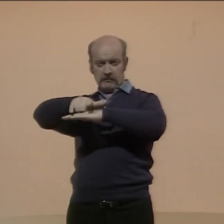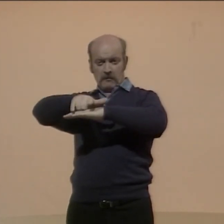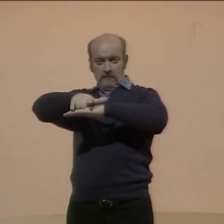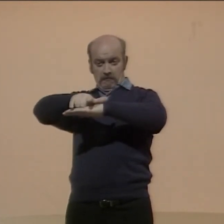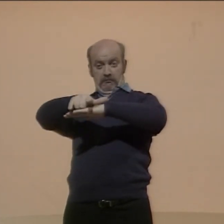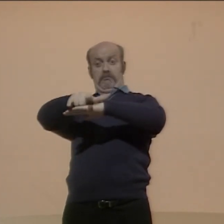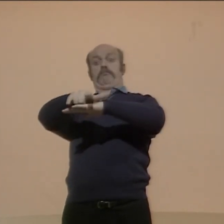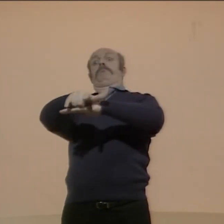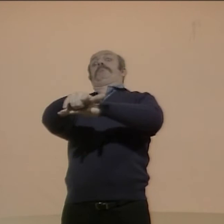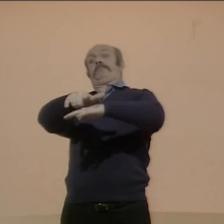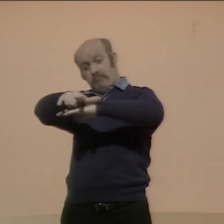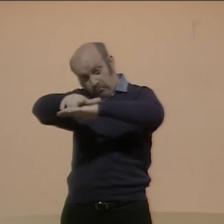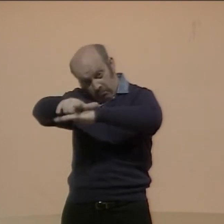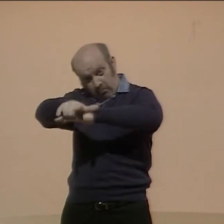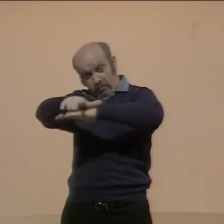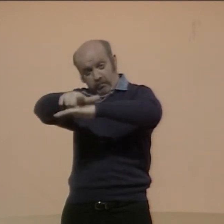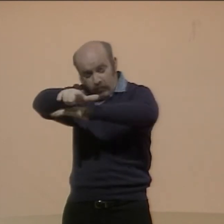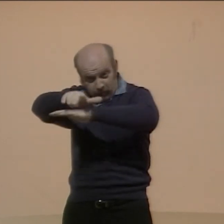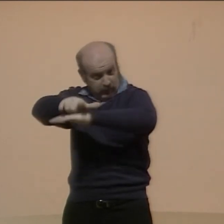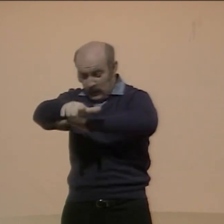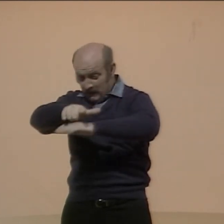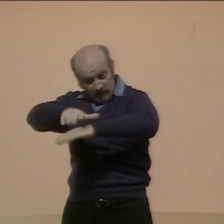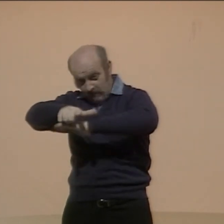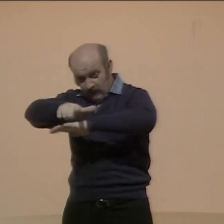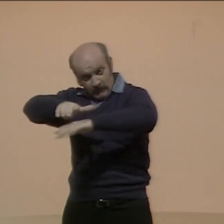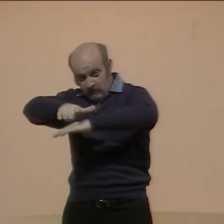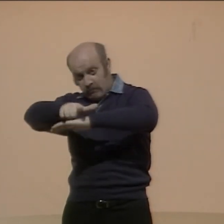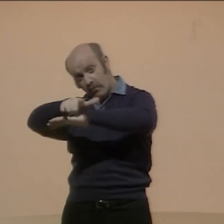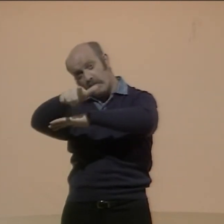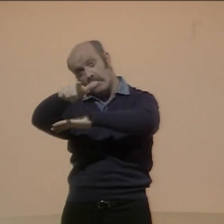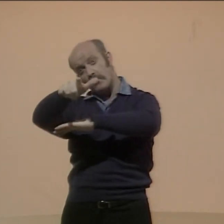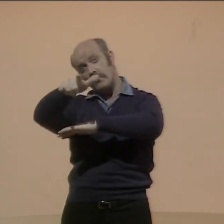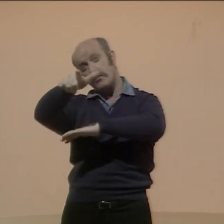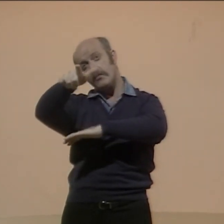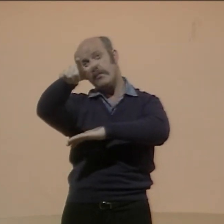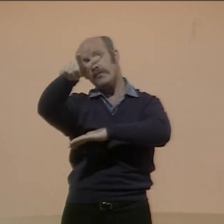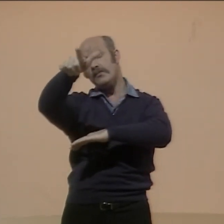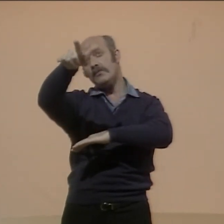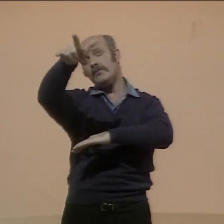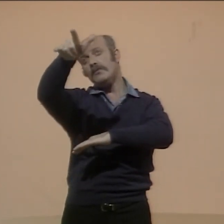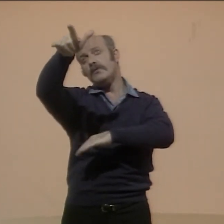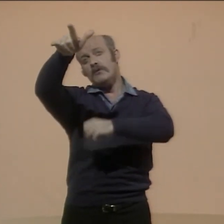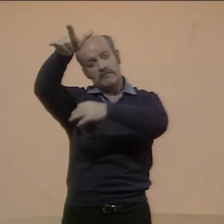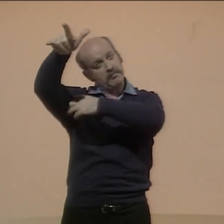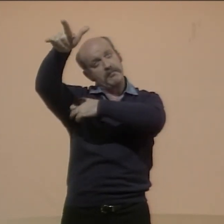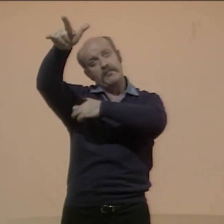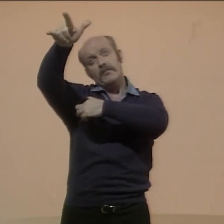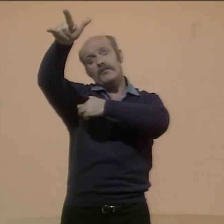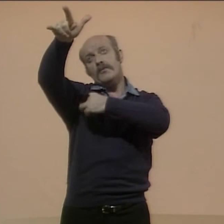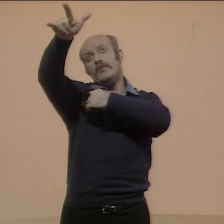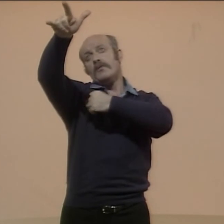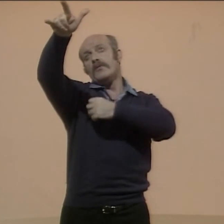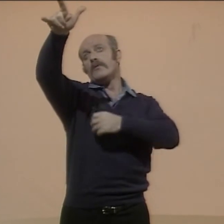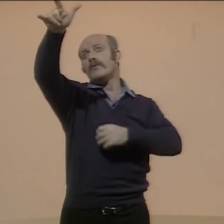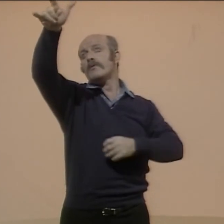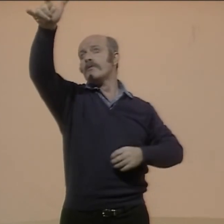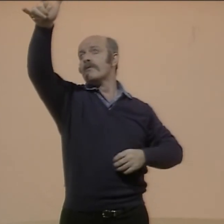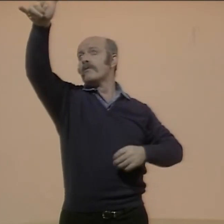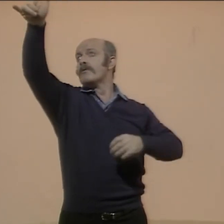runway, and then with a huge surge of speed, they race along the runway faster and faster and faster until they take off and then fly up into the sky and then